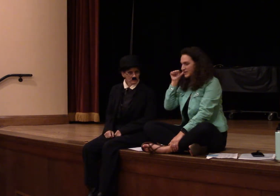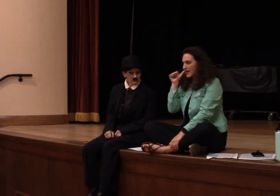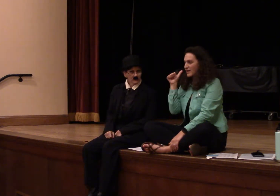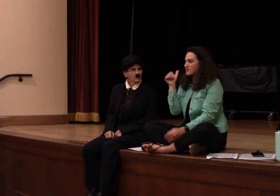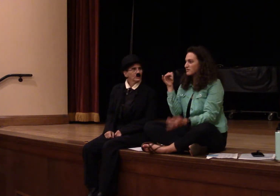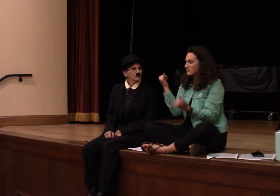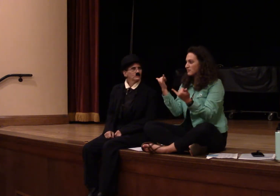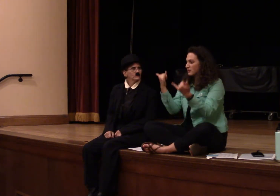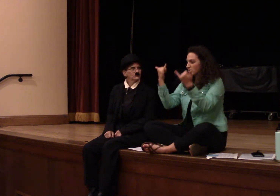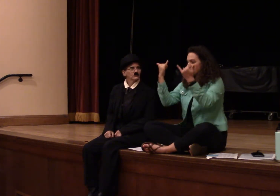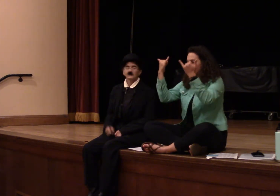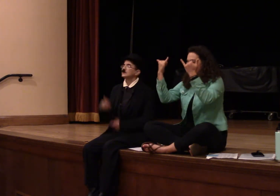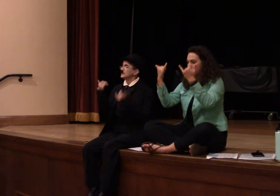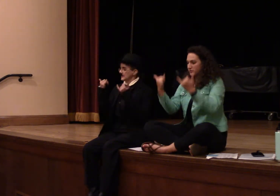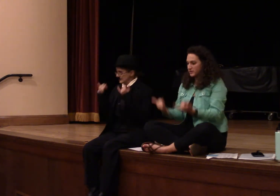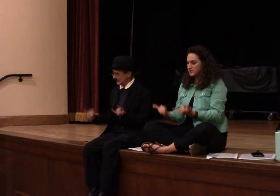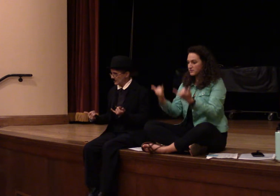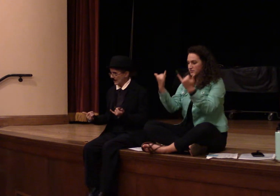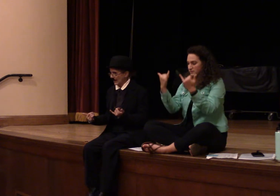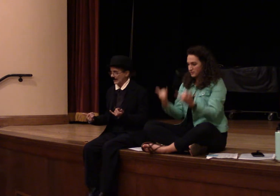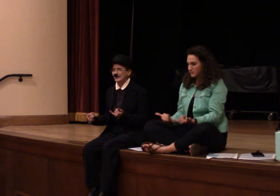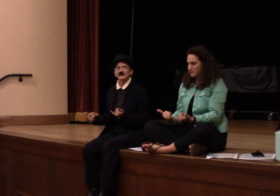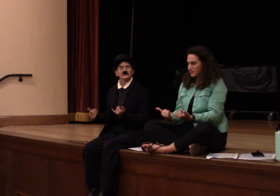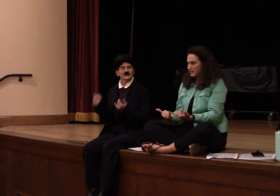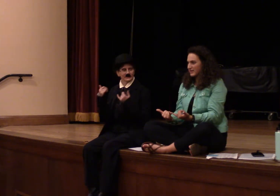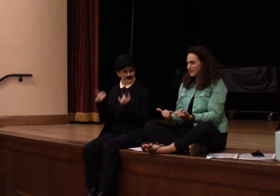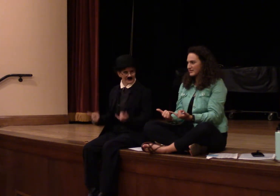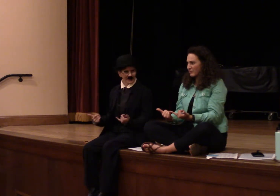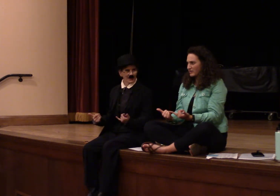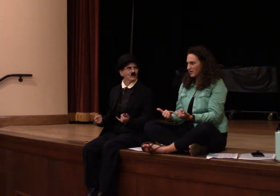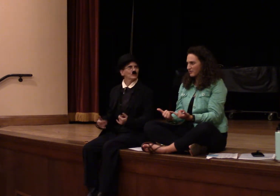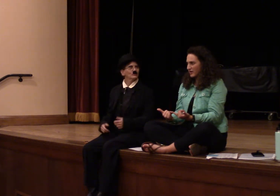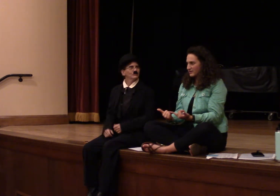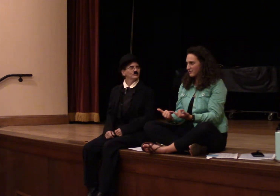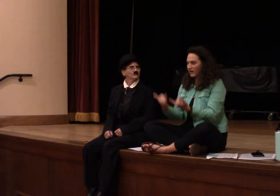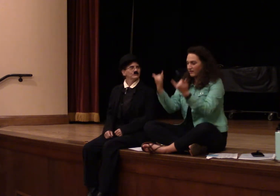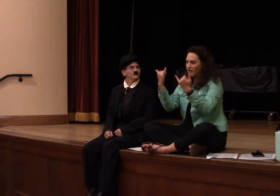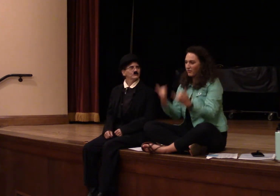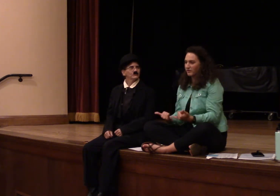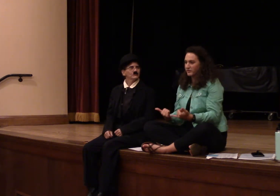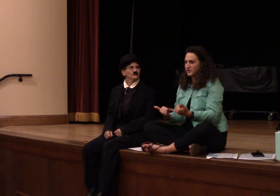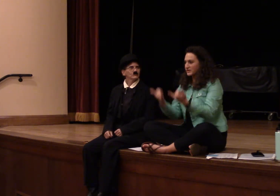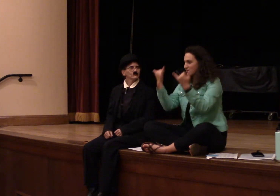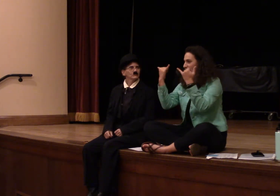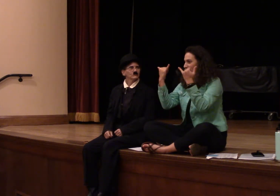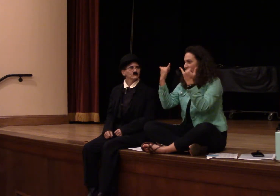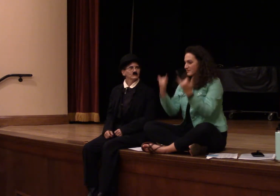Today. So you can either do, is that what I taught you guys? Okay, I don't want to confuse you guys. Okay,